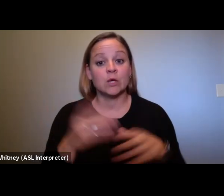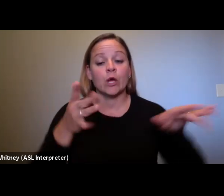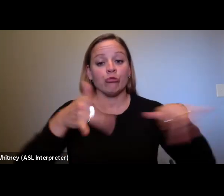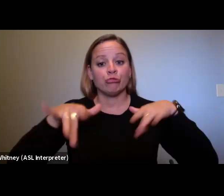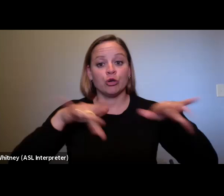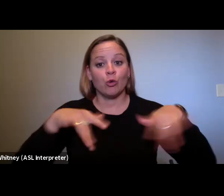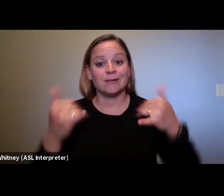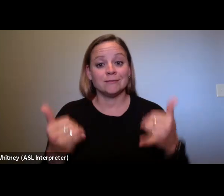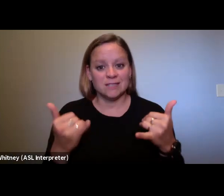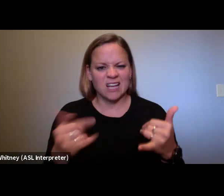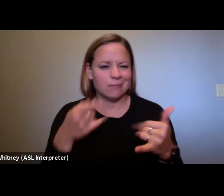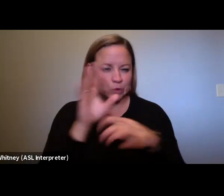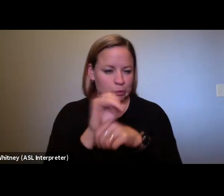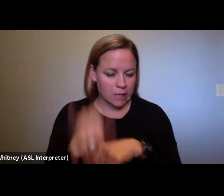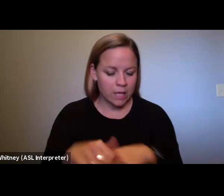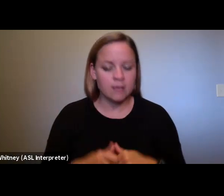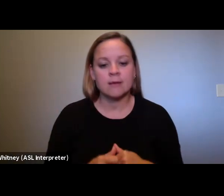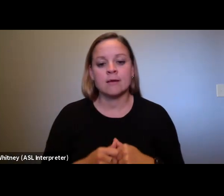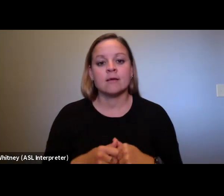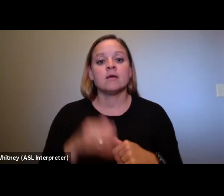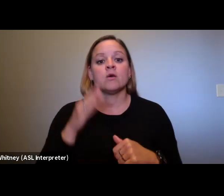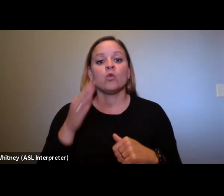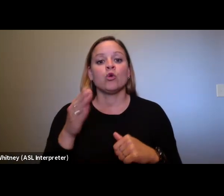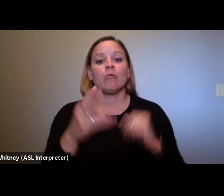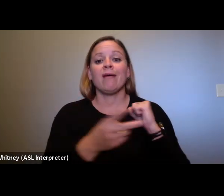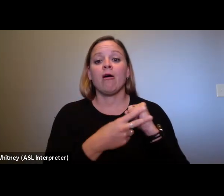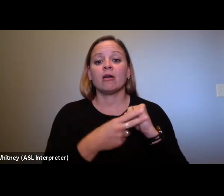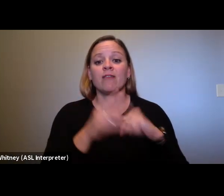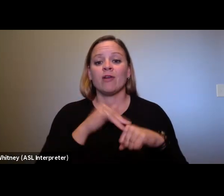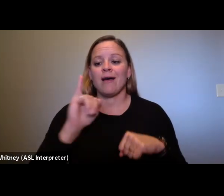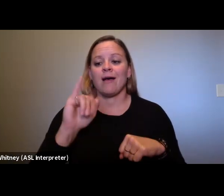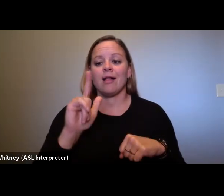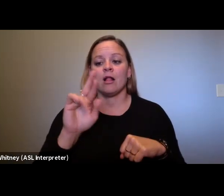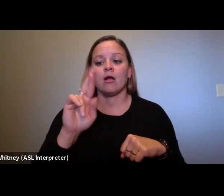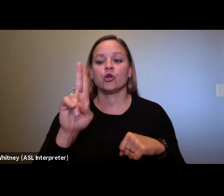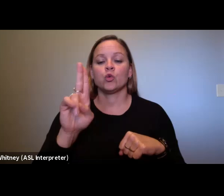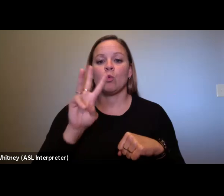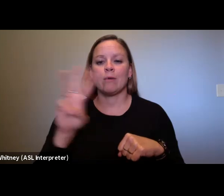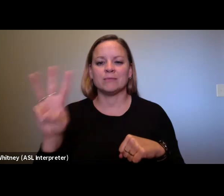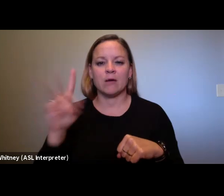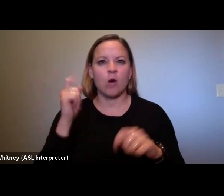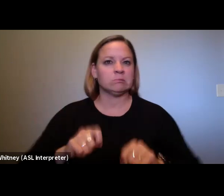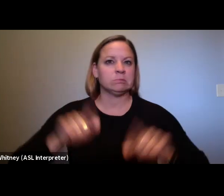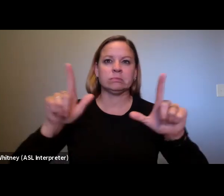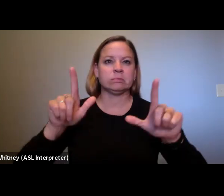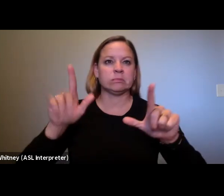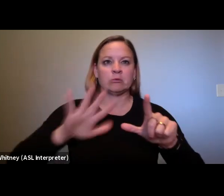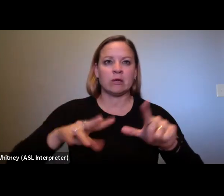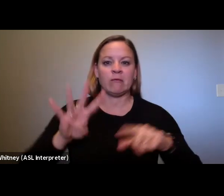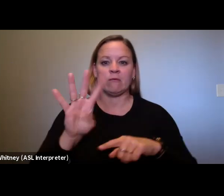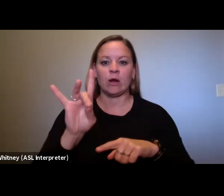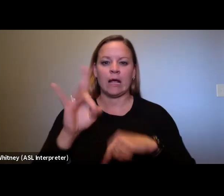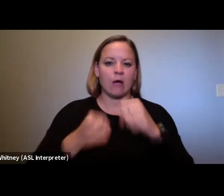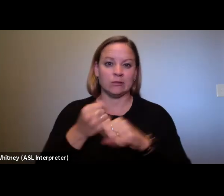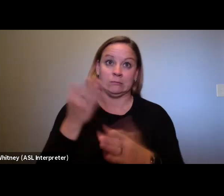call, as you all are used to. That will be archived on ILRU's website. They always get it up within 48 hours, usually much